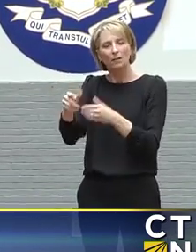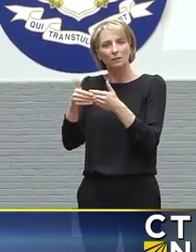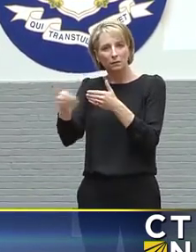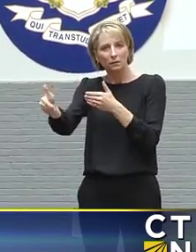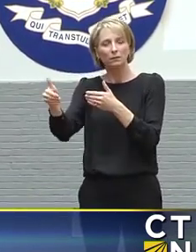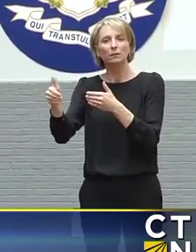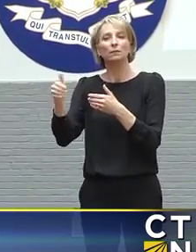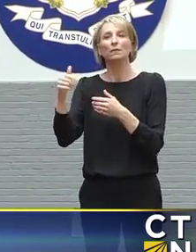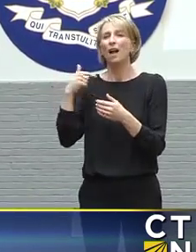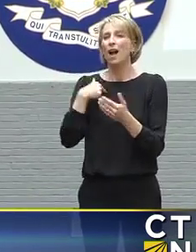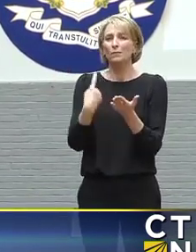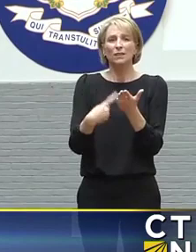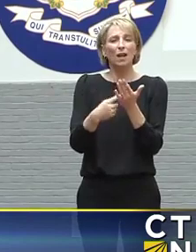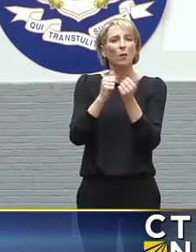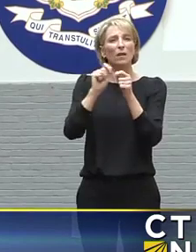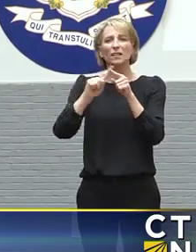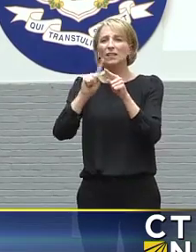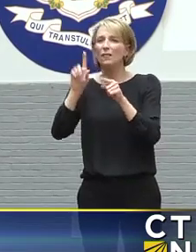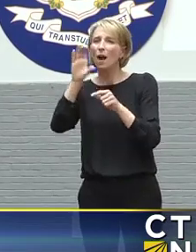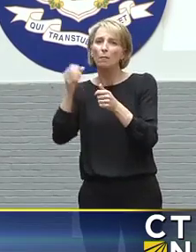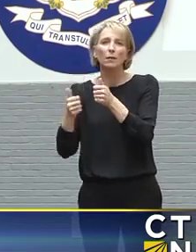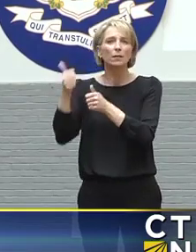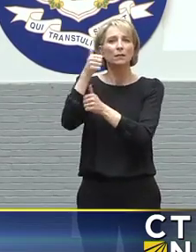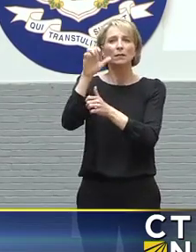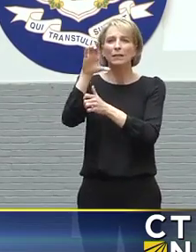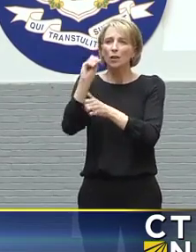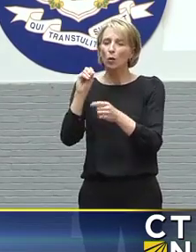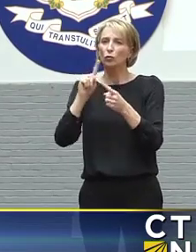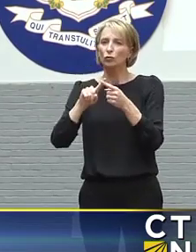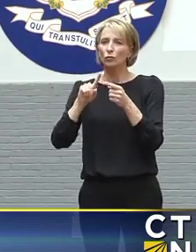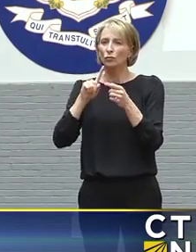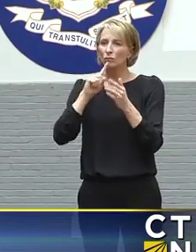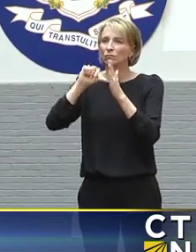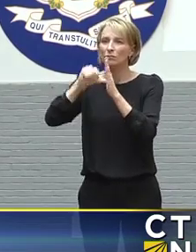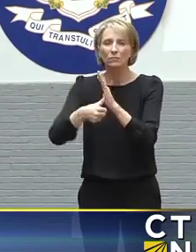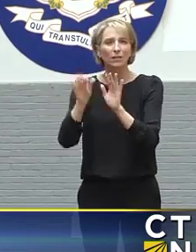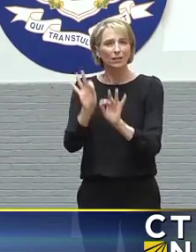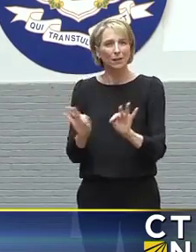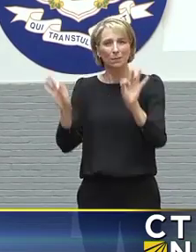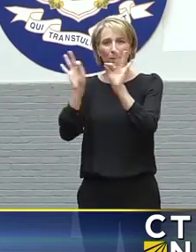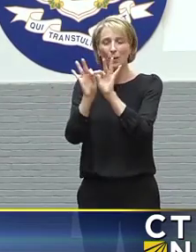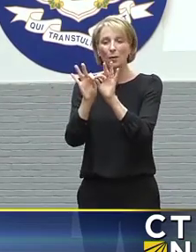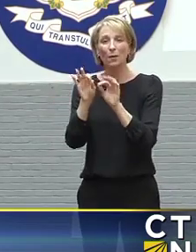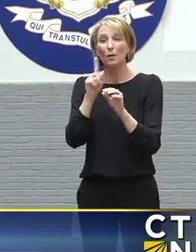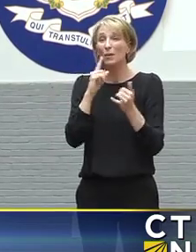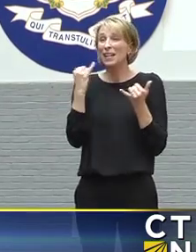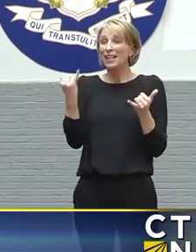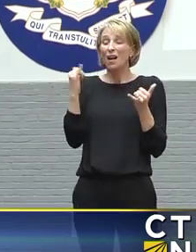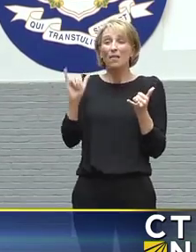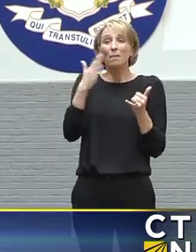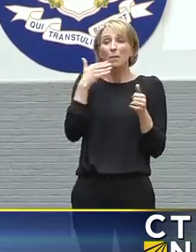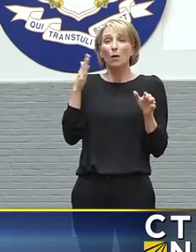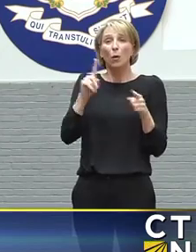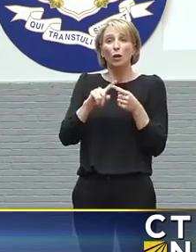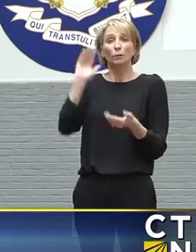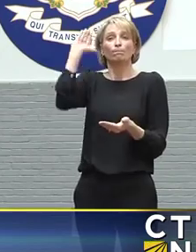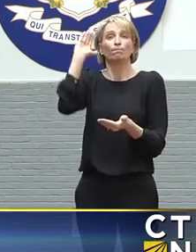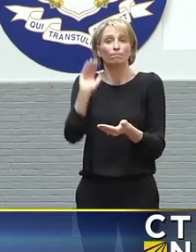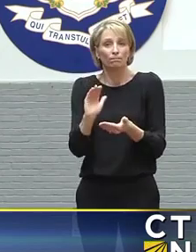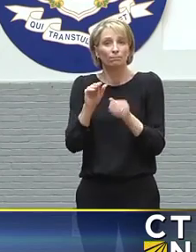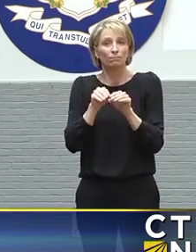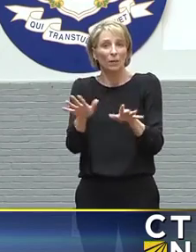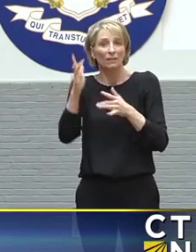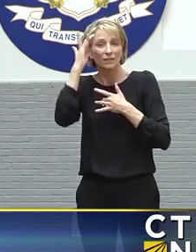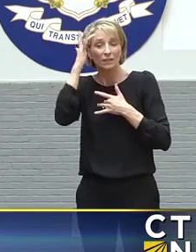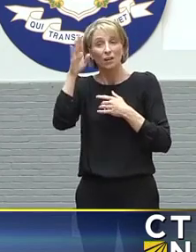the CEOs, reinforcing this in no uncertain terms. It's the most important thing we can do to reduce the demand. Our hospitals are